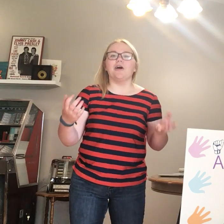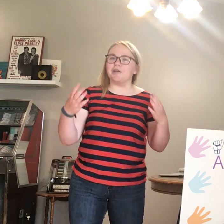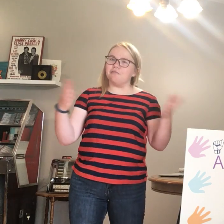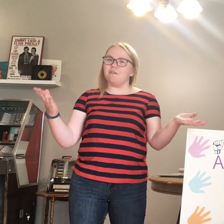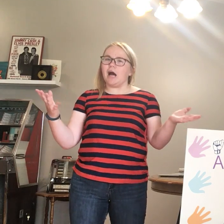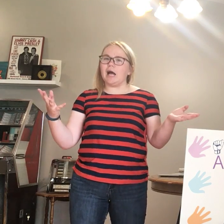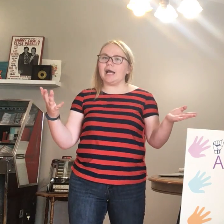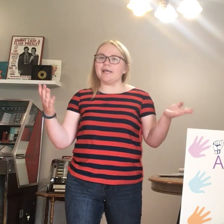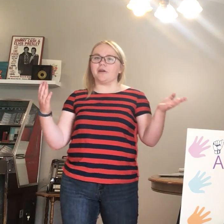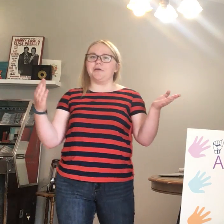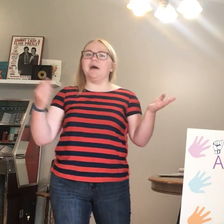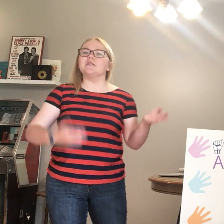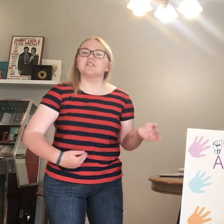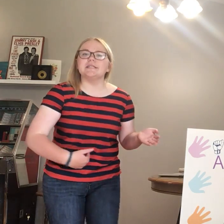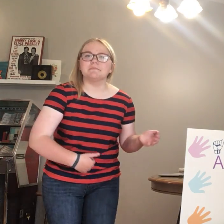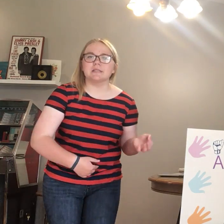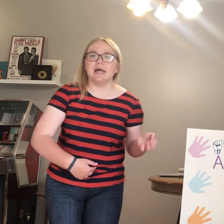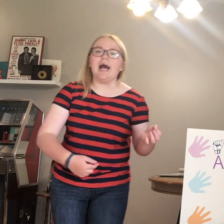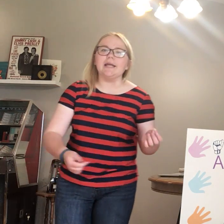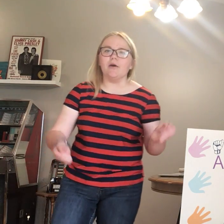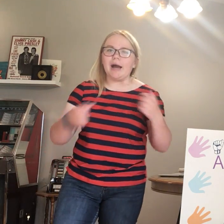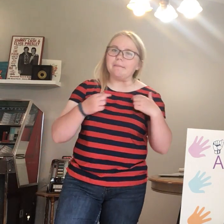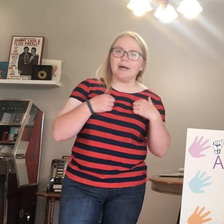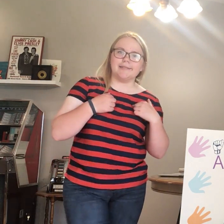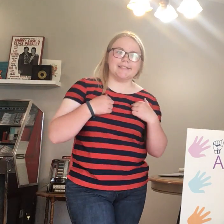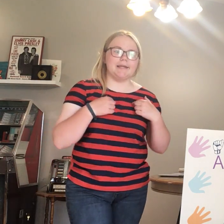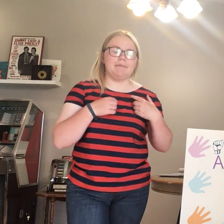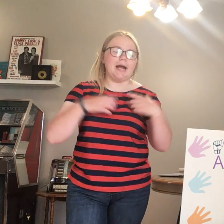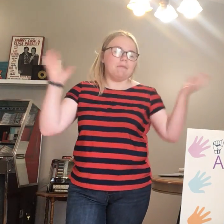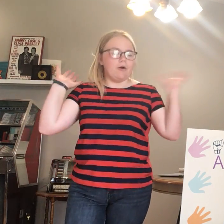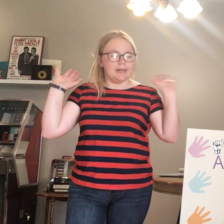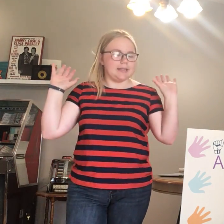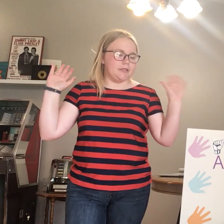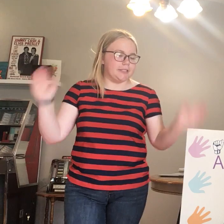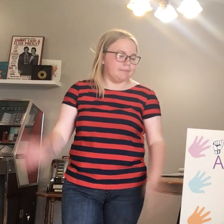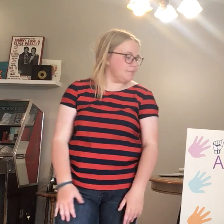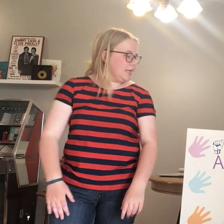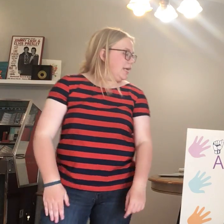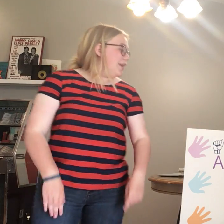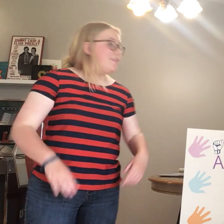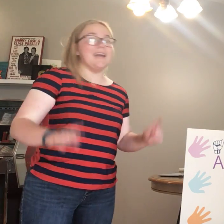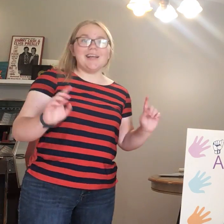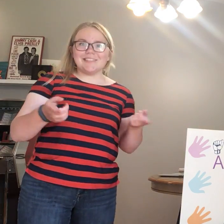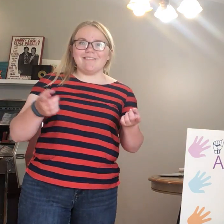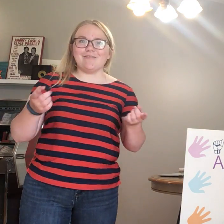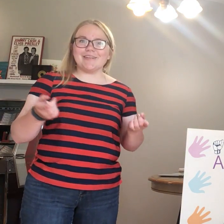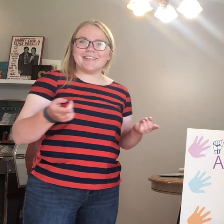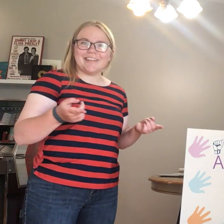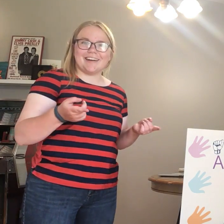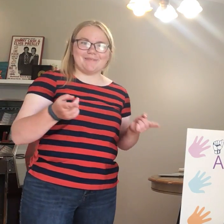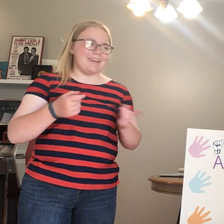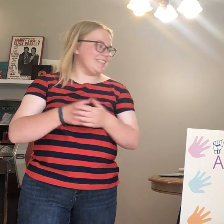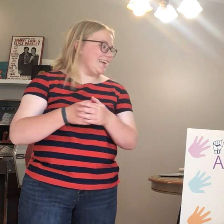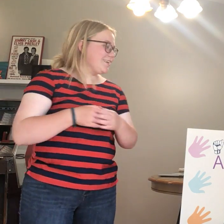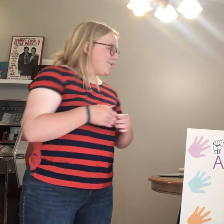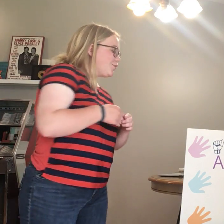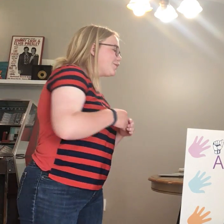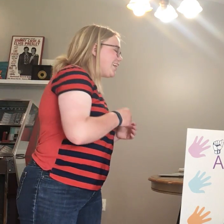you fine? Are you hungry? I know I'm hungry, but I'm always hungry. And that's not what we're here to talk about today. What we're here to